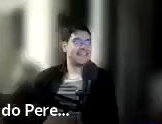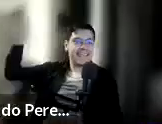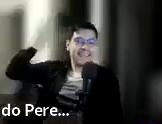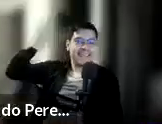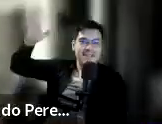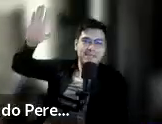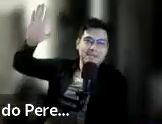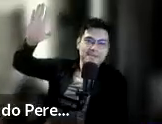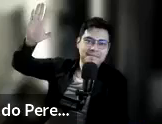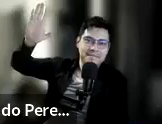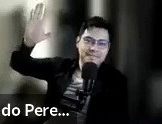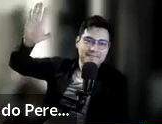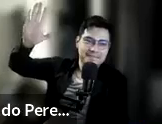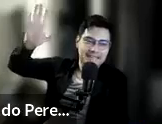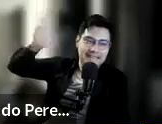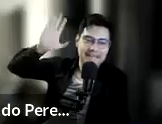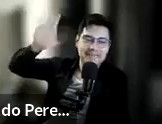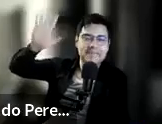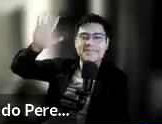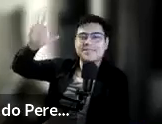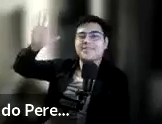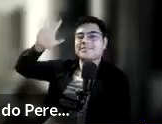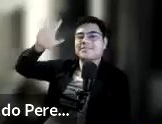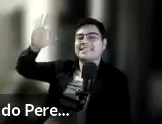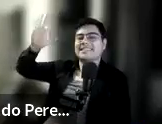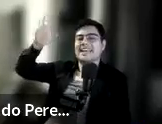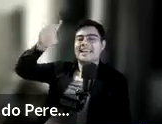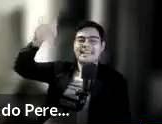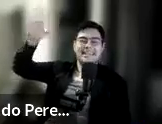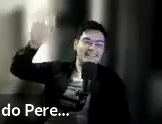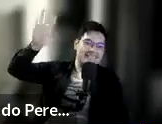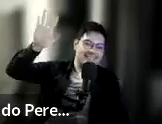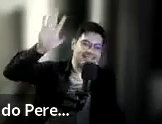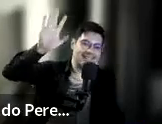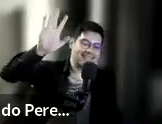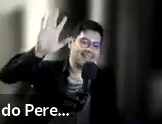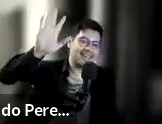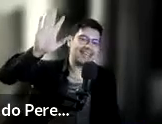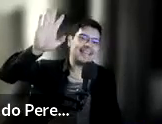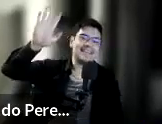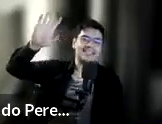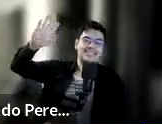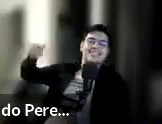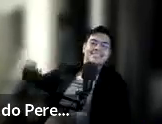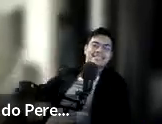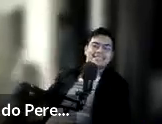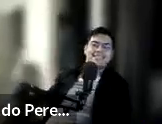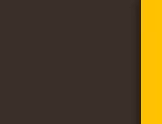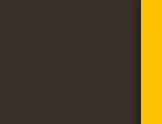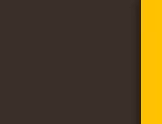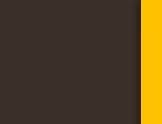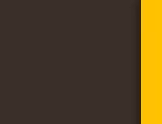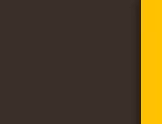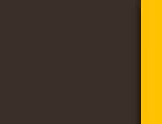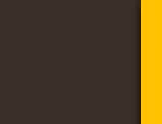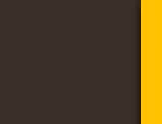Vocabulary help. Habíamos visto cómo se dice aquí en English. This